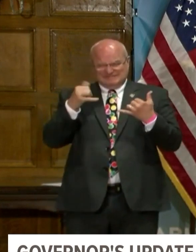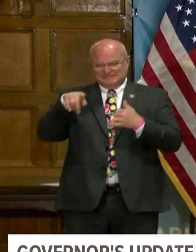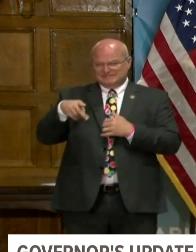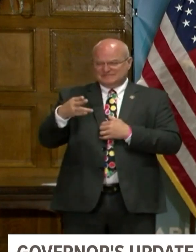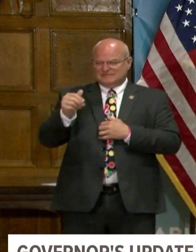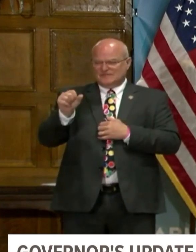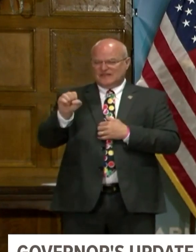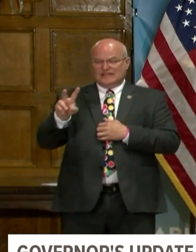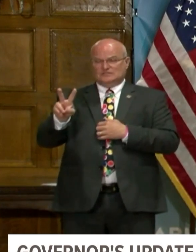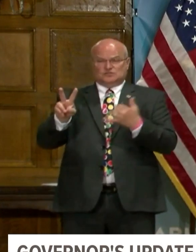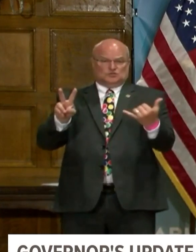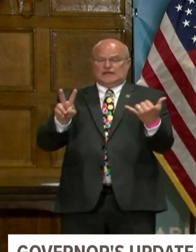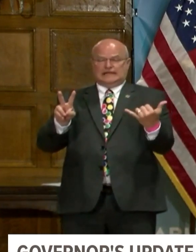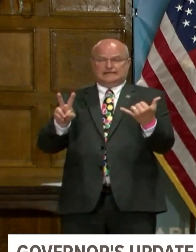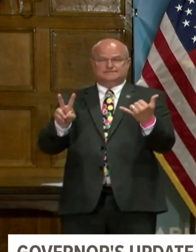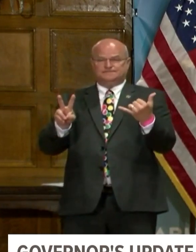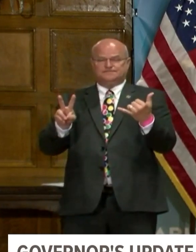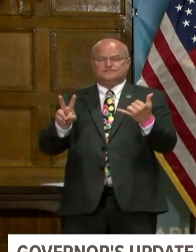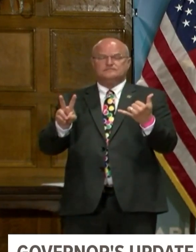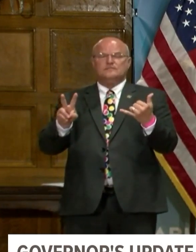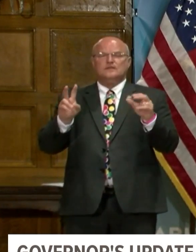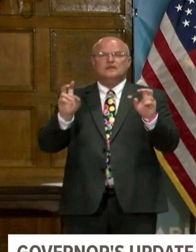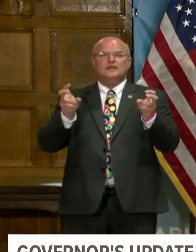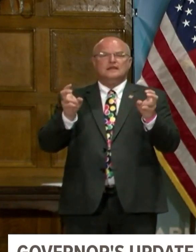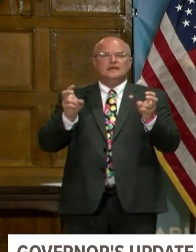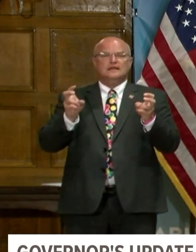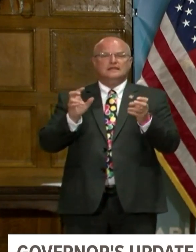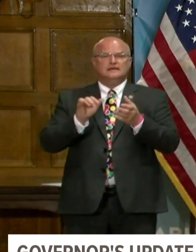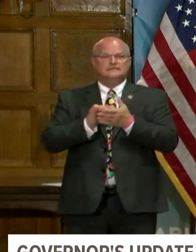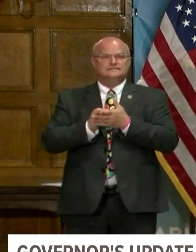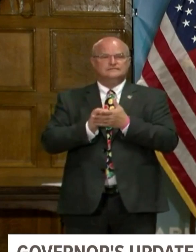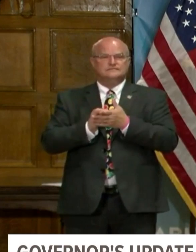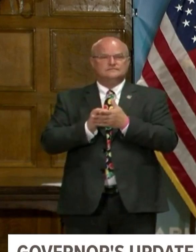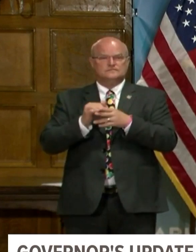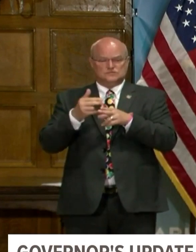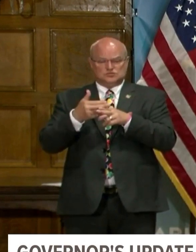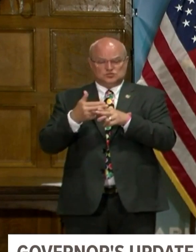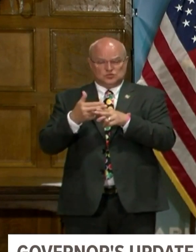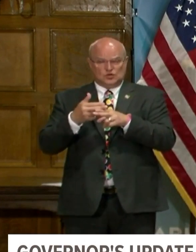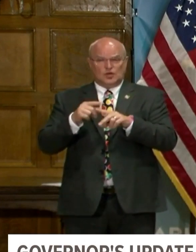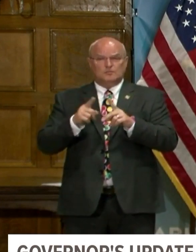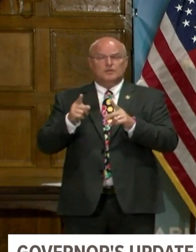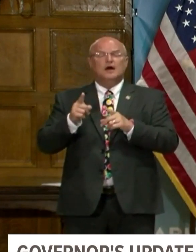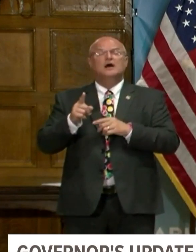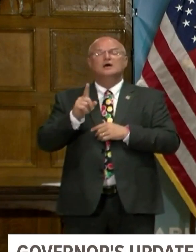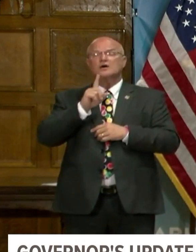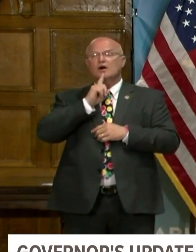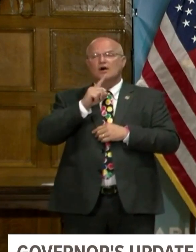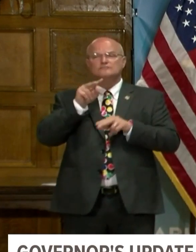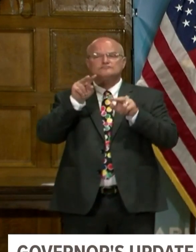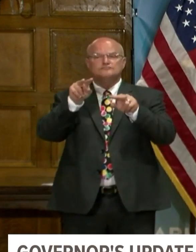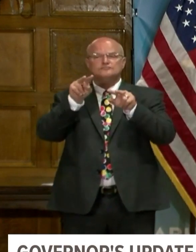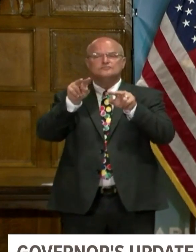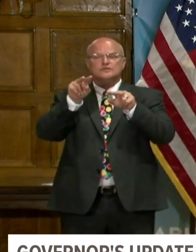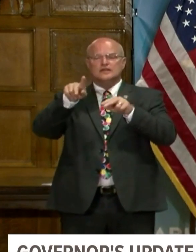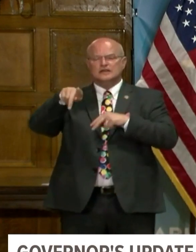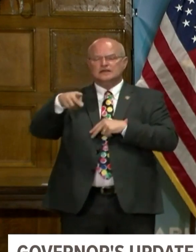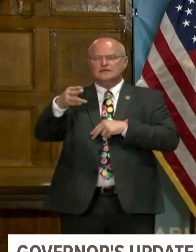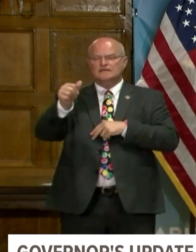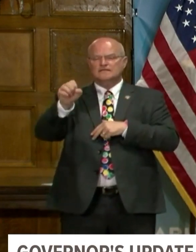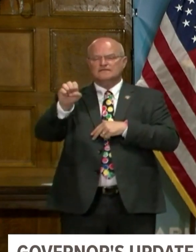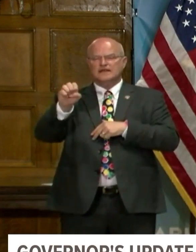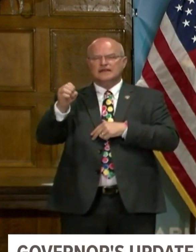phase 2 right now in the very short term. But we are always looking at it in